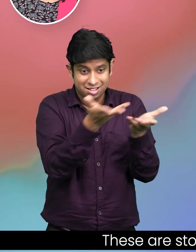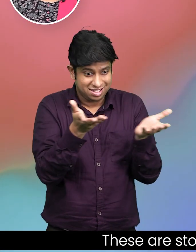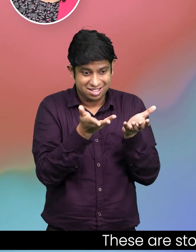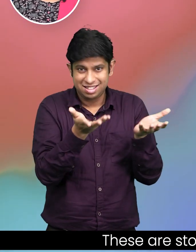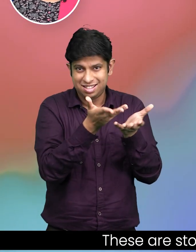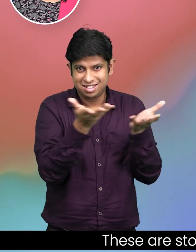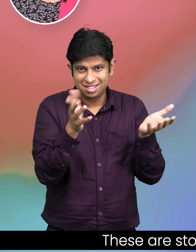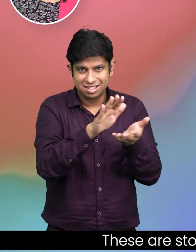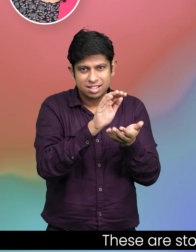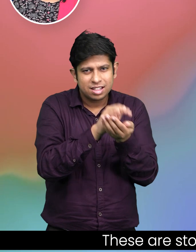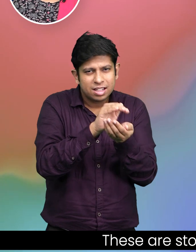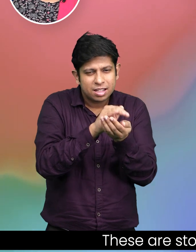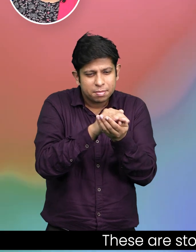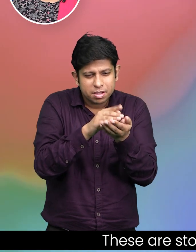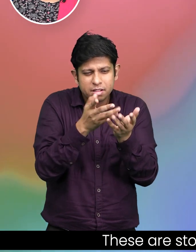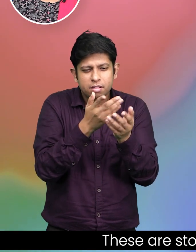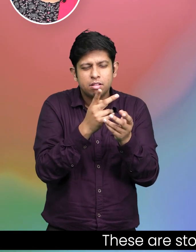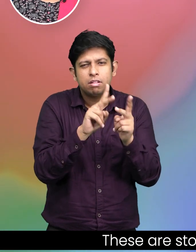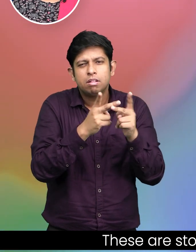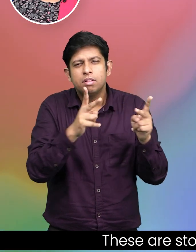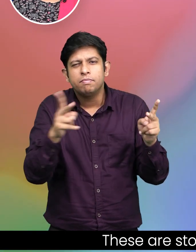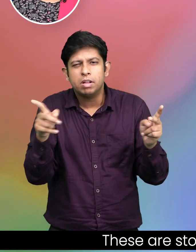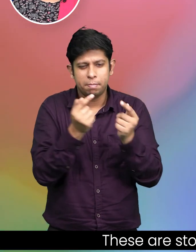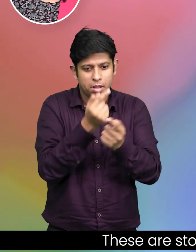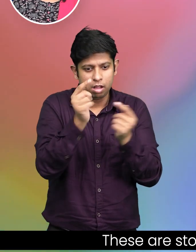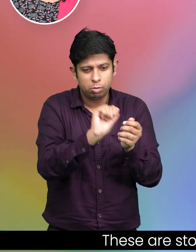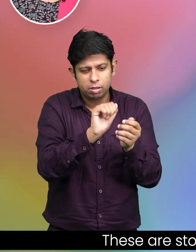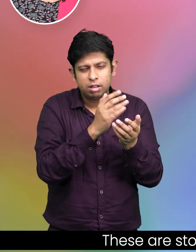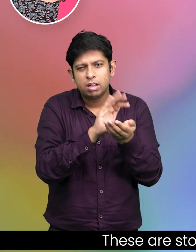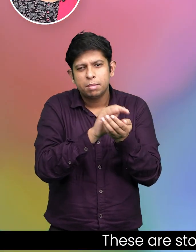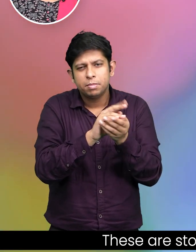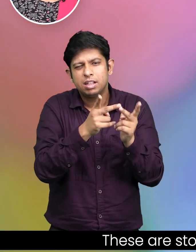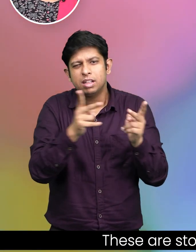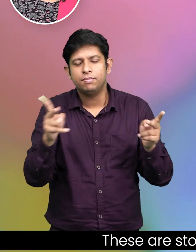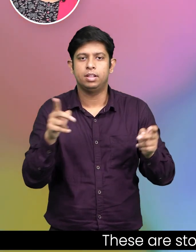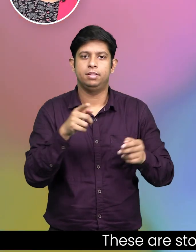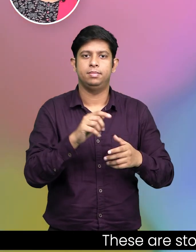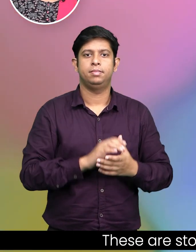These are stored in different parts of the plants.